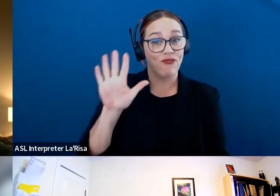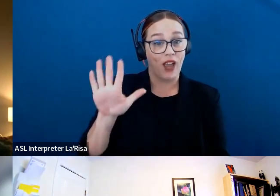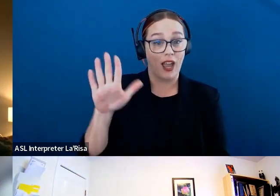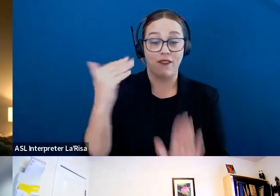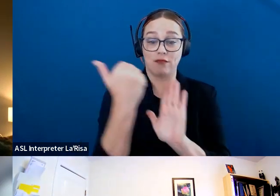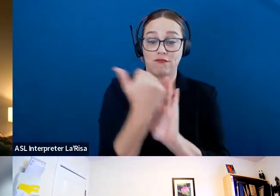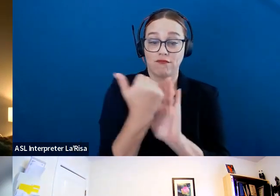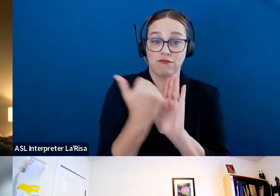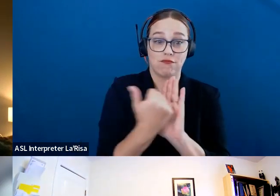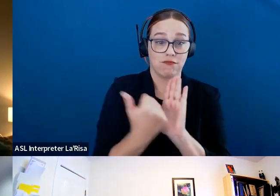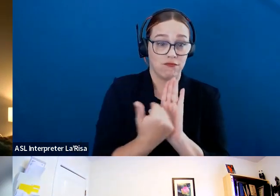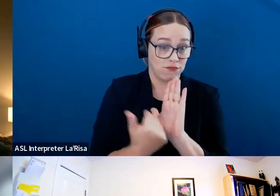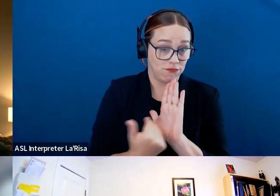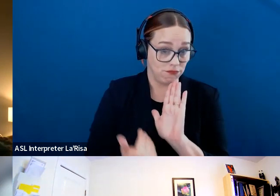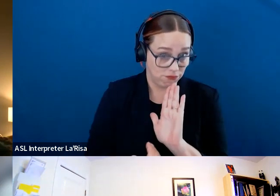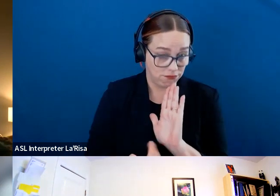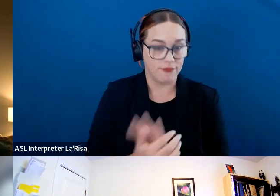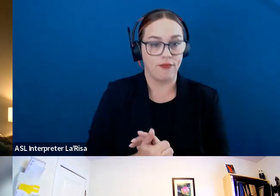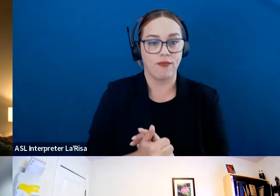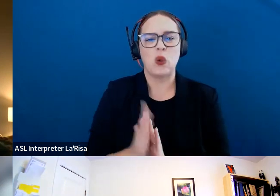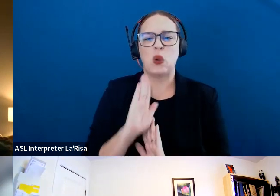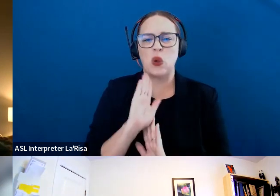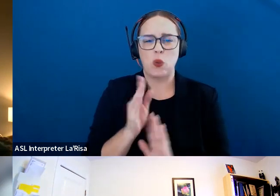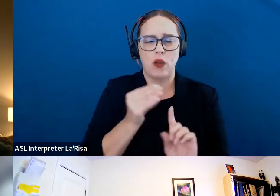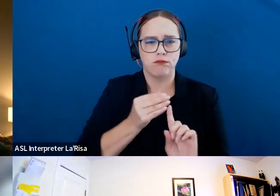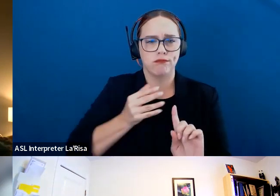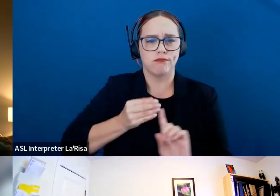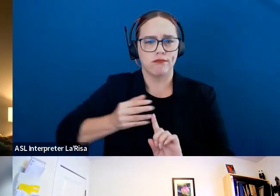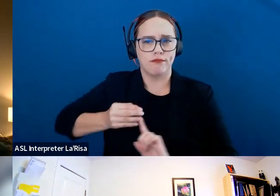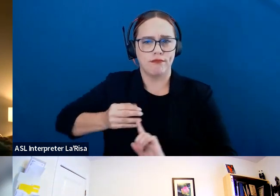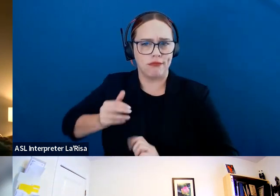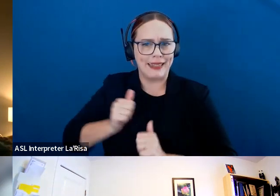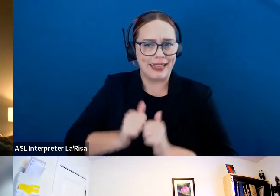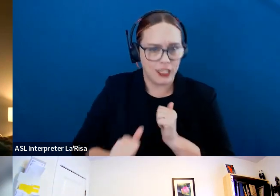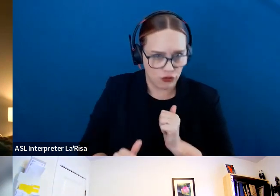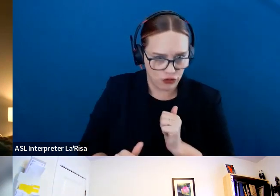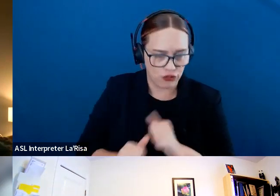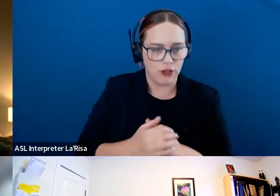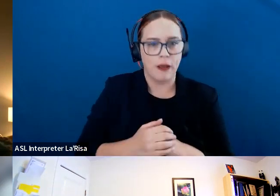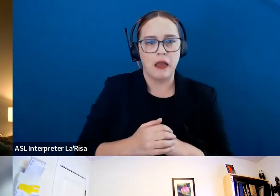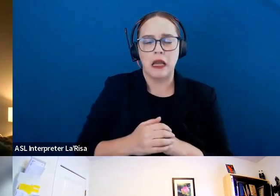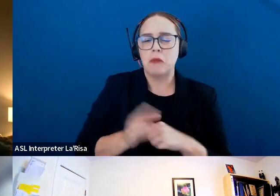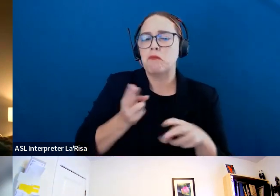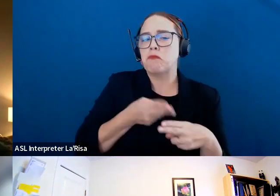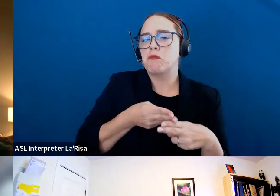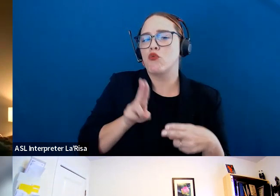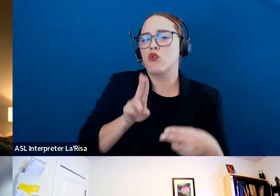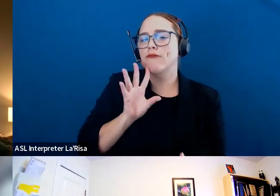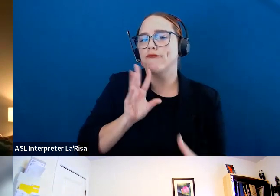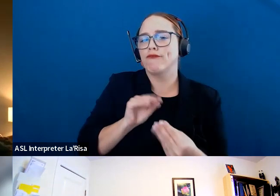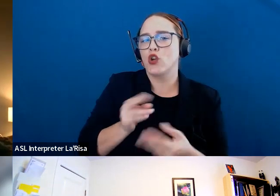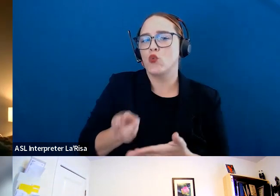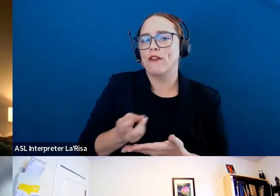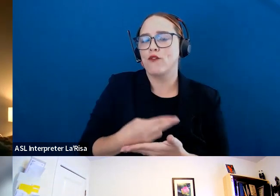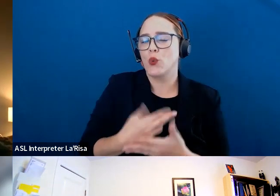to the assessment, and we're going to dig into each part a little bit deeper, but just to kind of give you a very brief overview of the 5